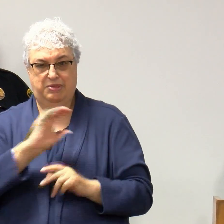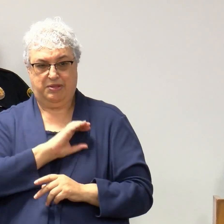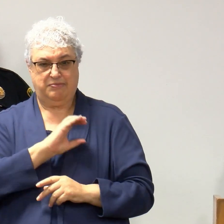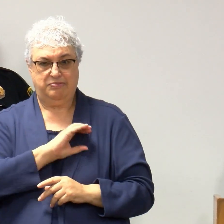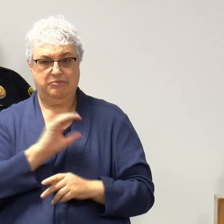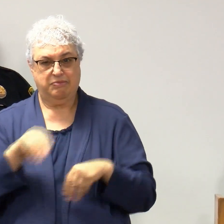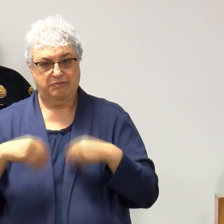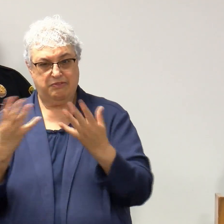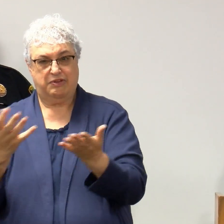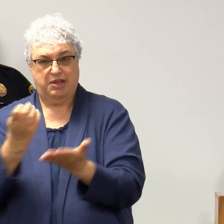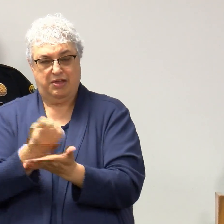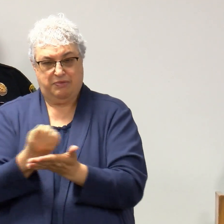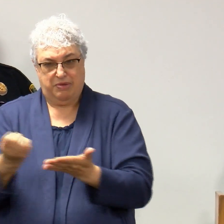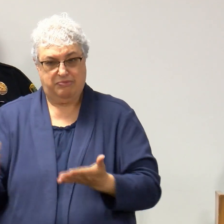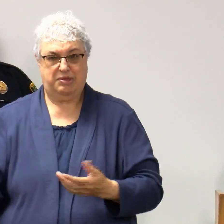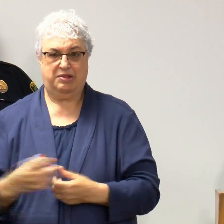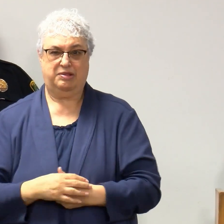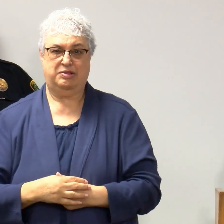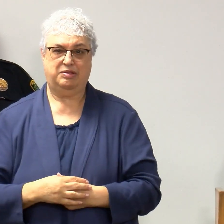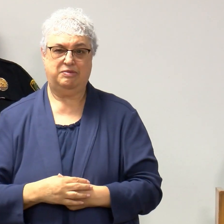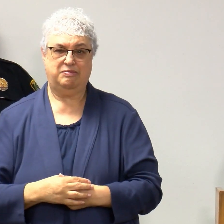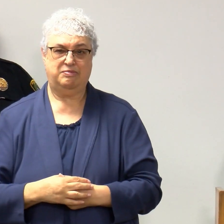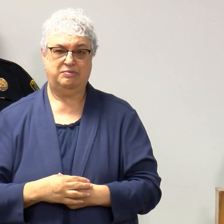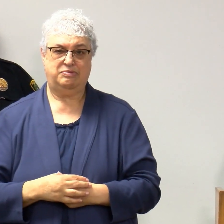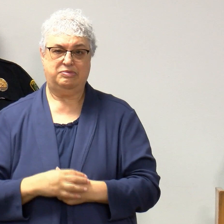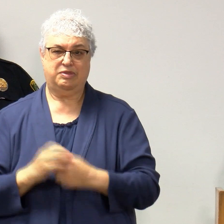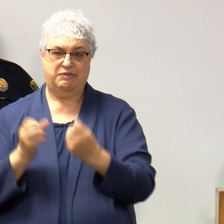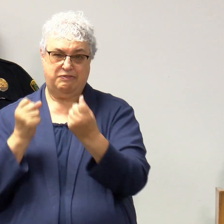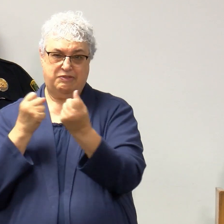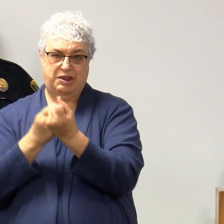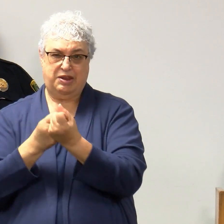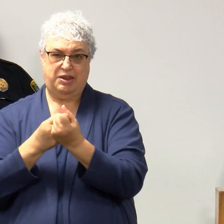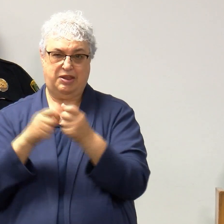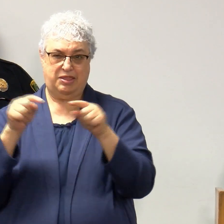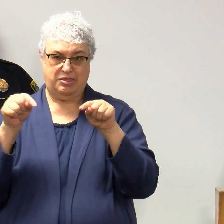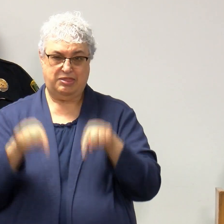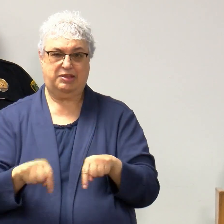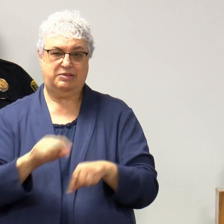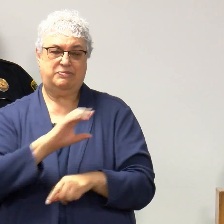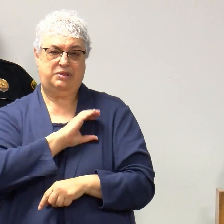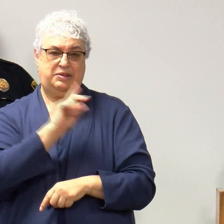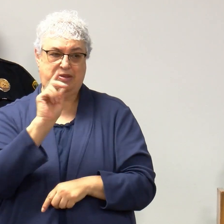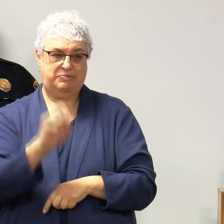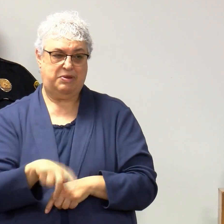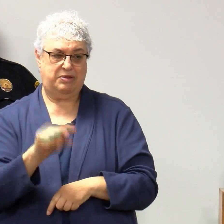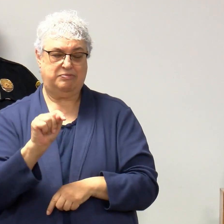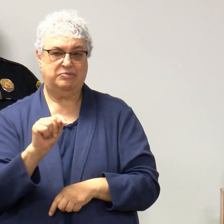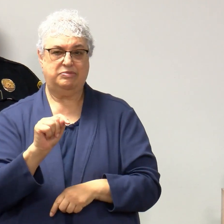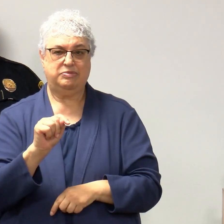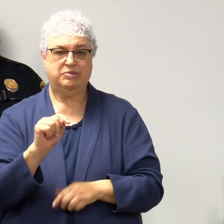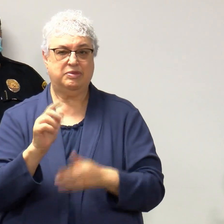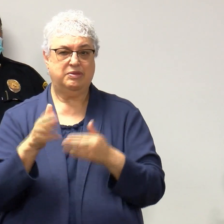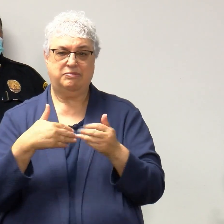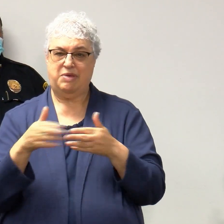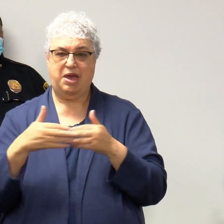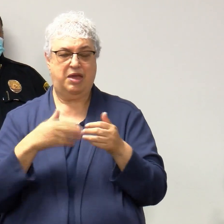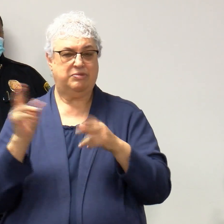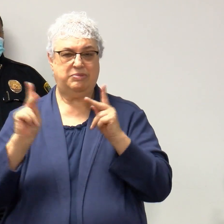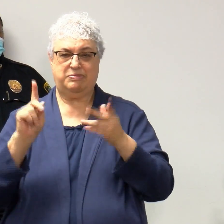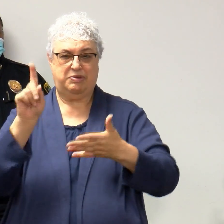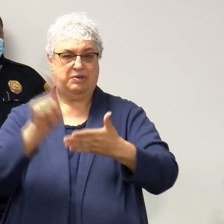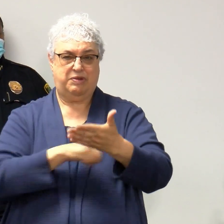provided the equipment that they needed, and funded this department even in the midst of